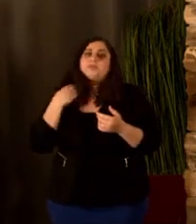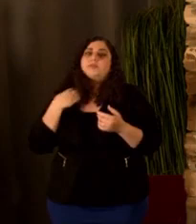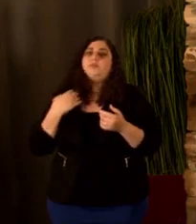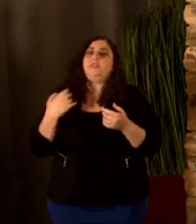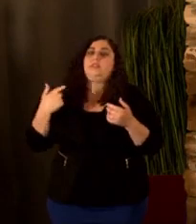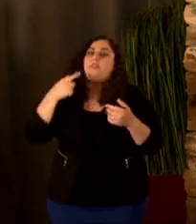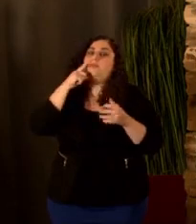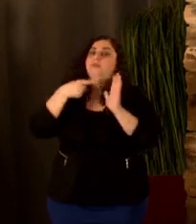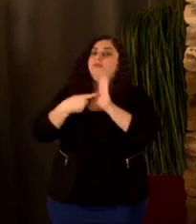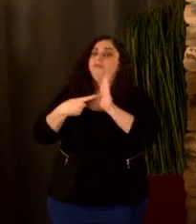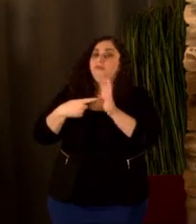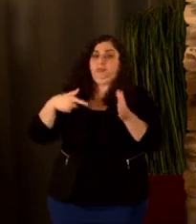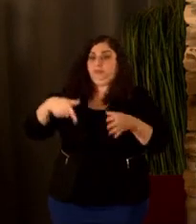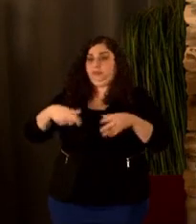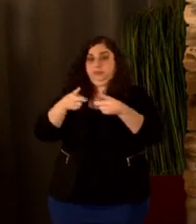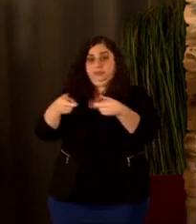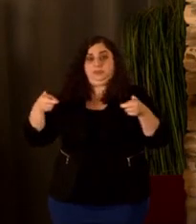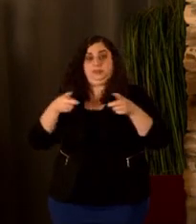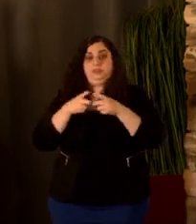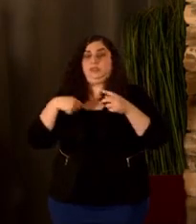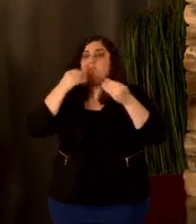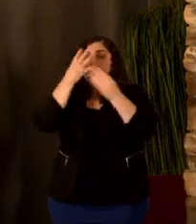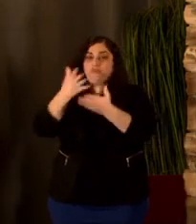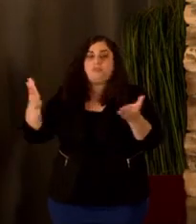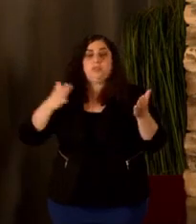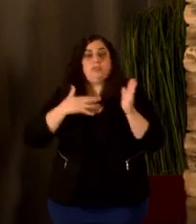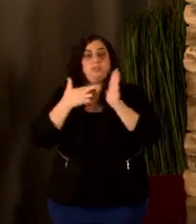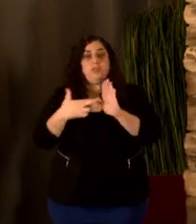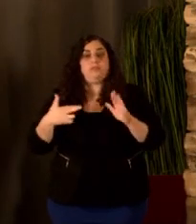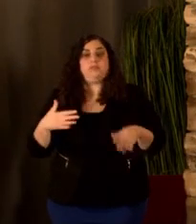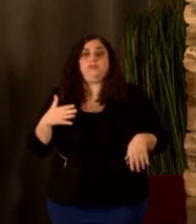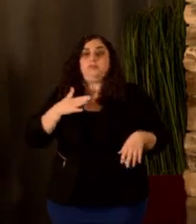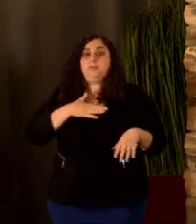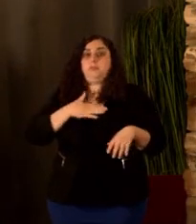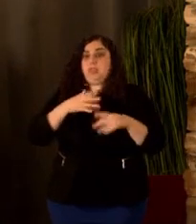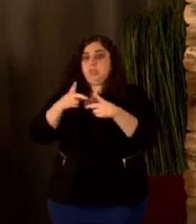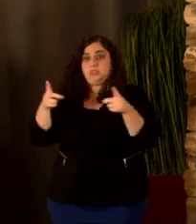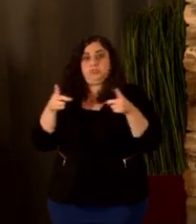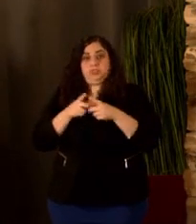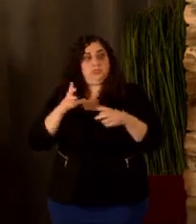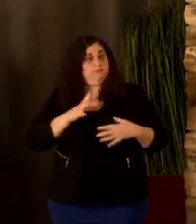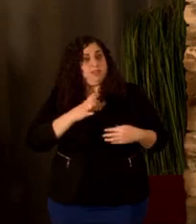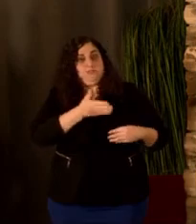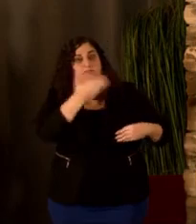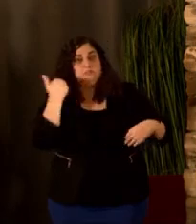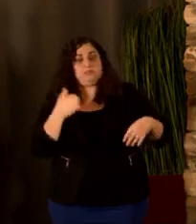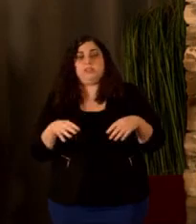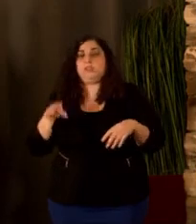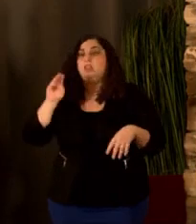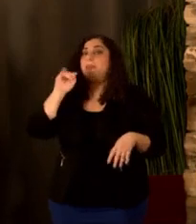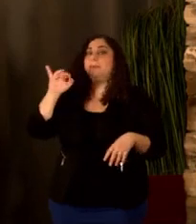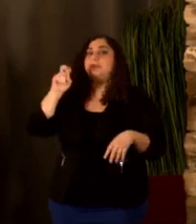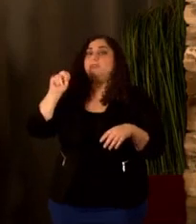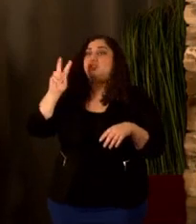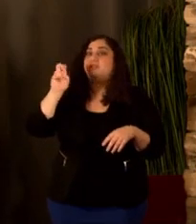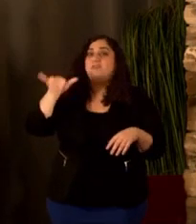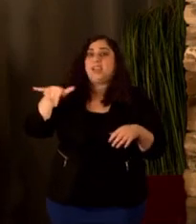told my constituents, the Board of Supervisors, others, I'll put them in my district. We've got the one in Mission Valley. Happy to put it in my